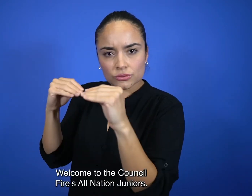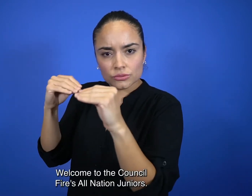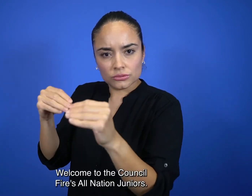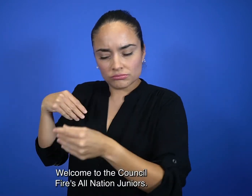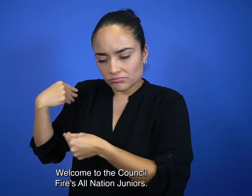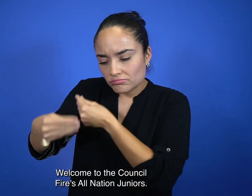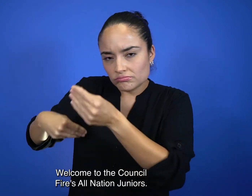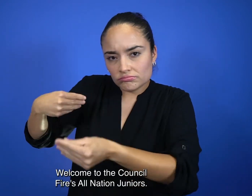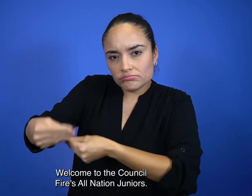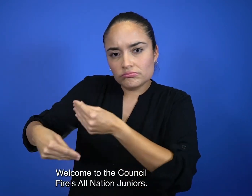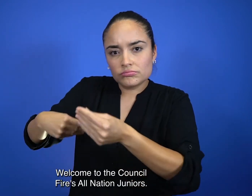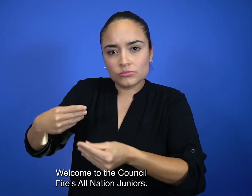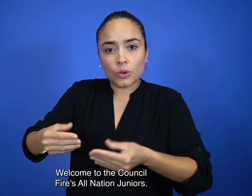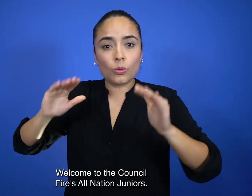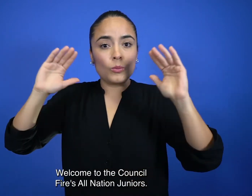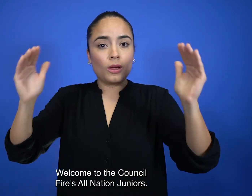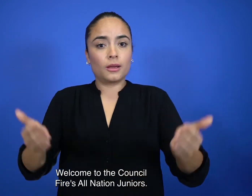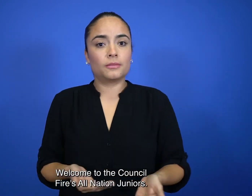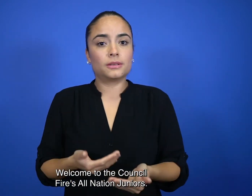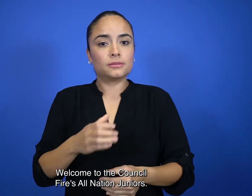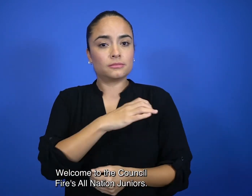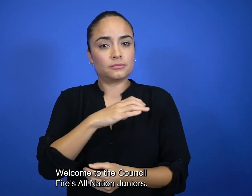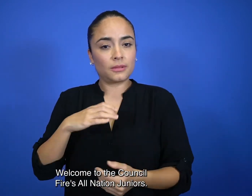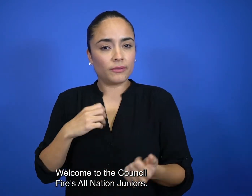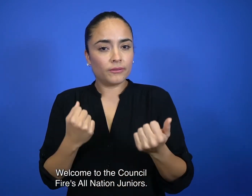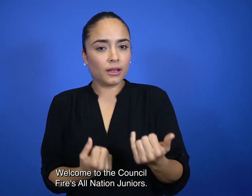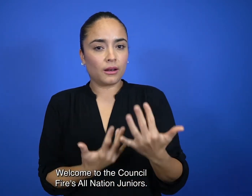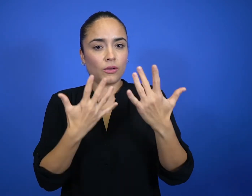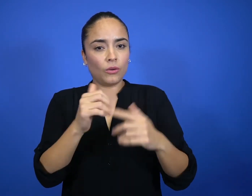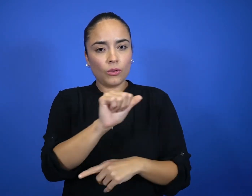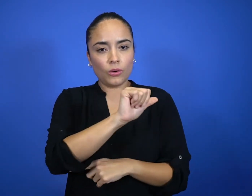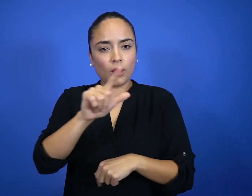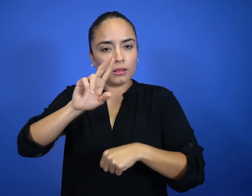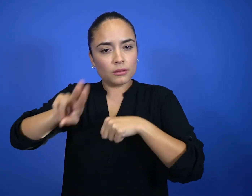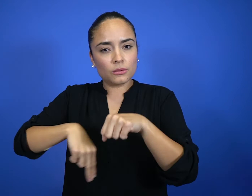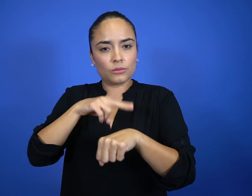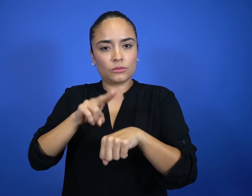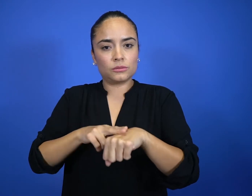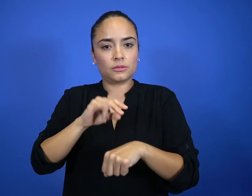Welcome to the Council Fire's All Nation Juniors.